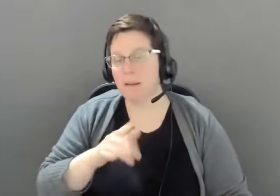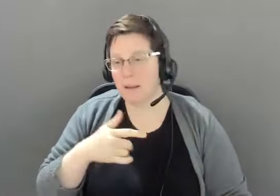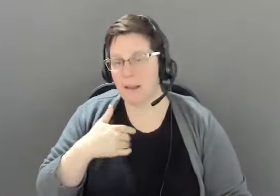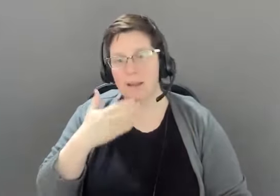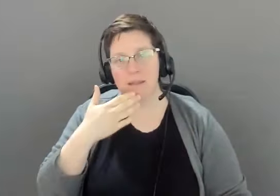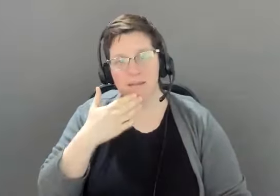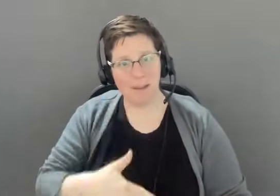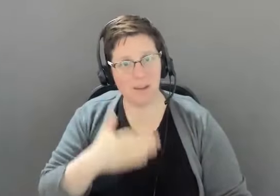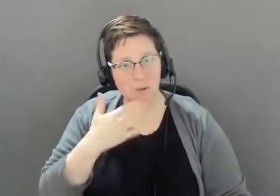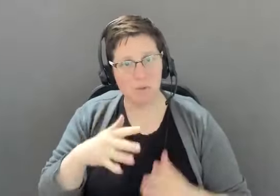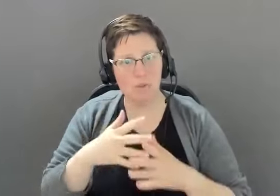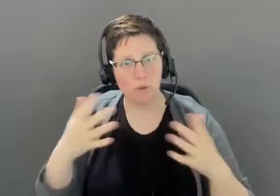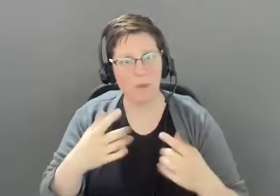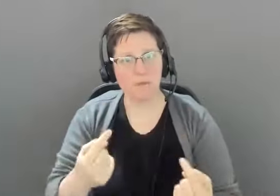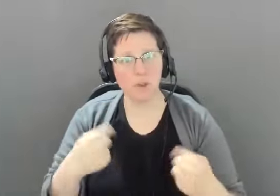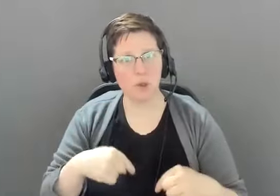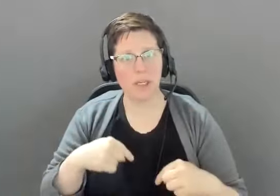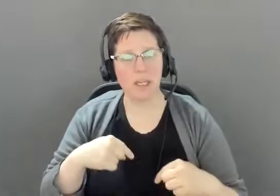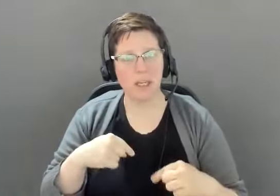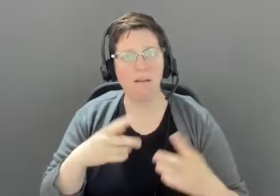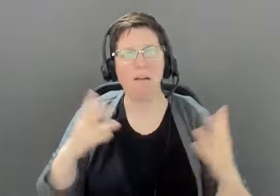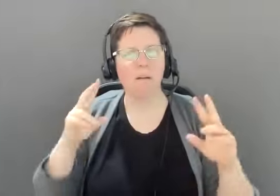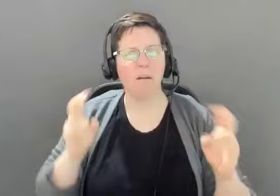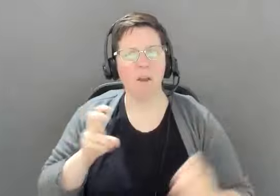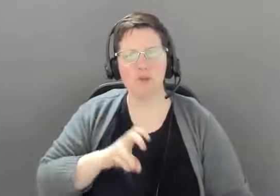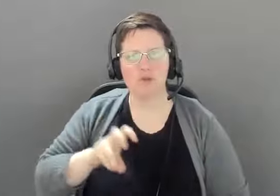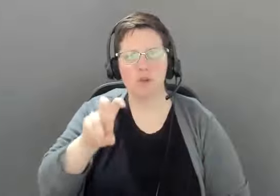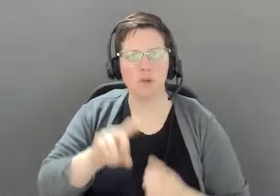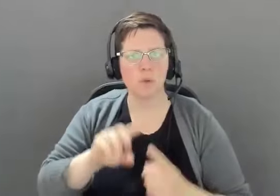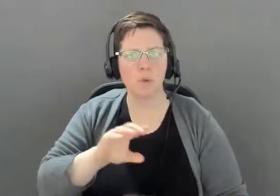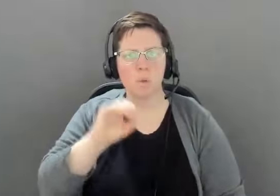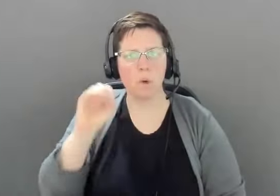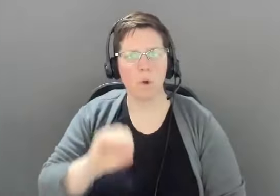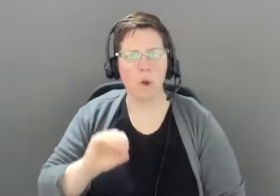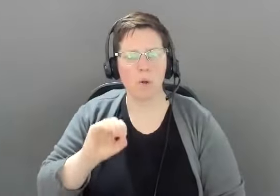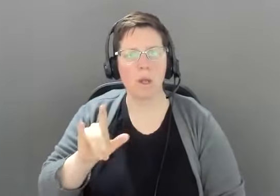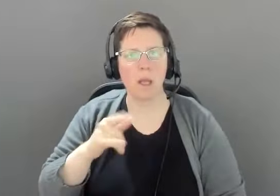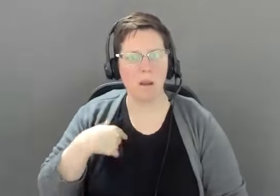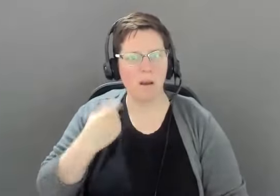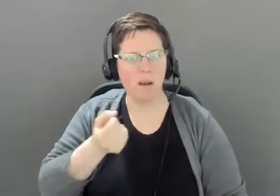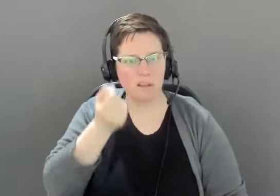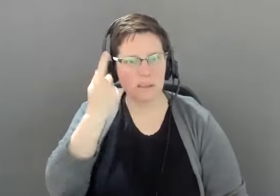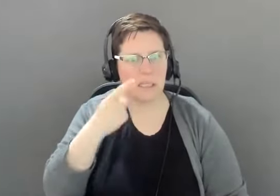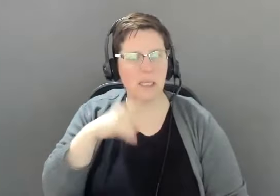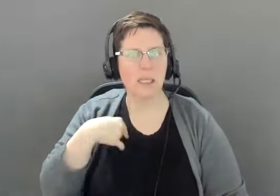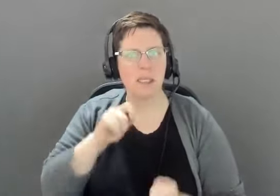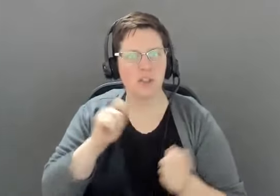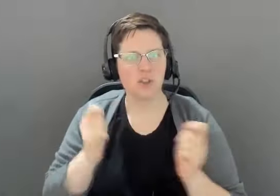special event, The Journey to Ottawa, Understanding and Transforming Publication Ban Law.